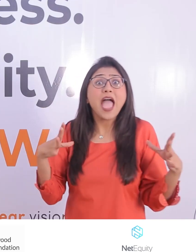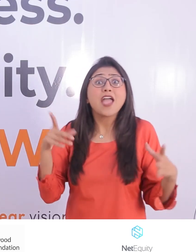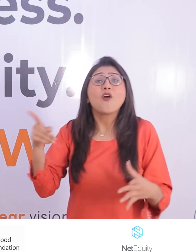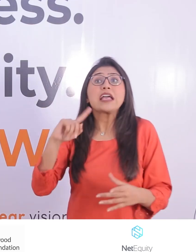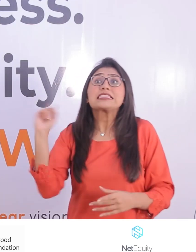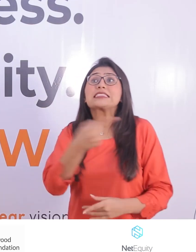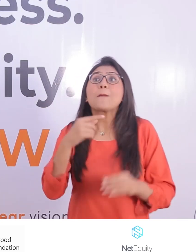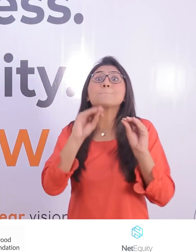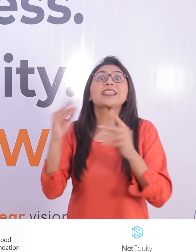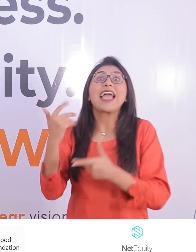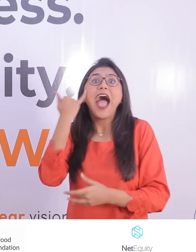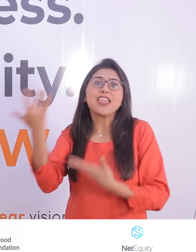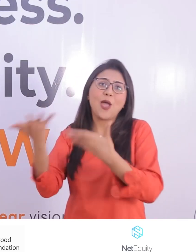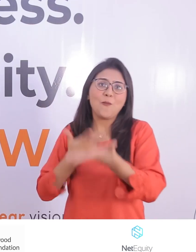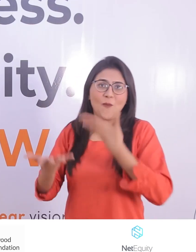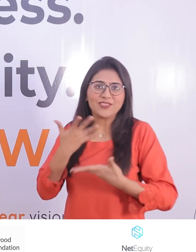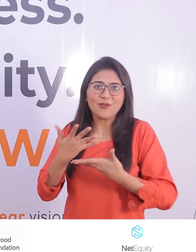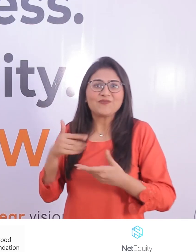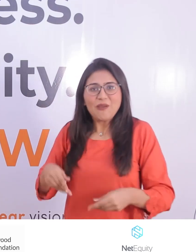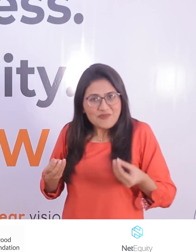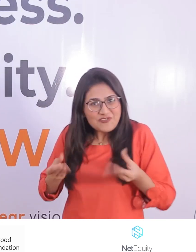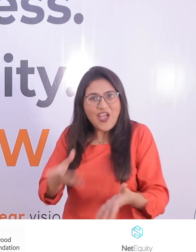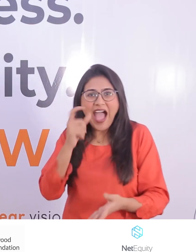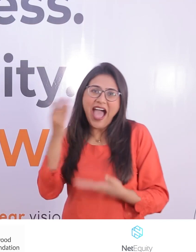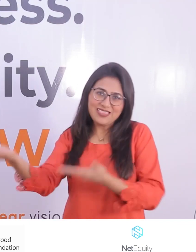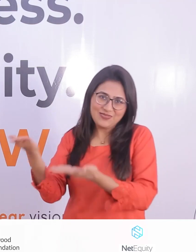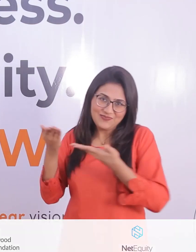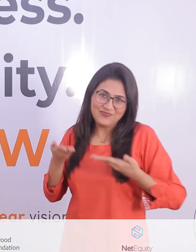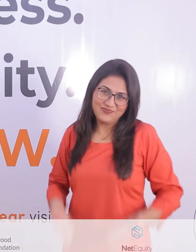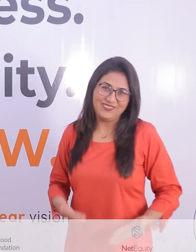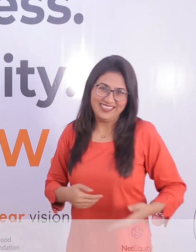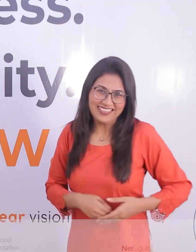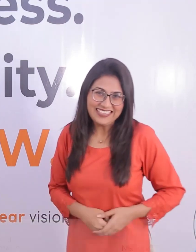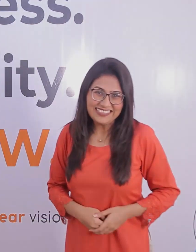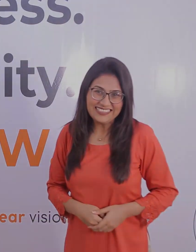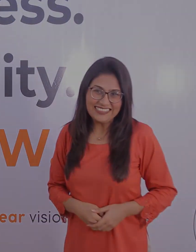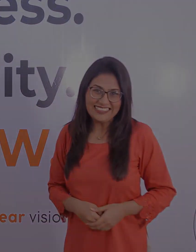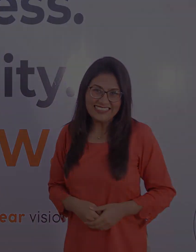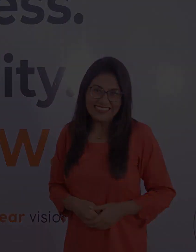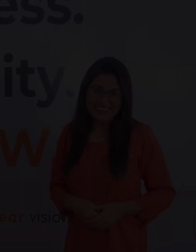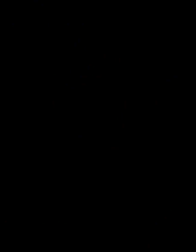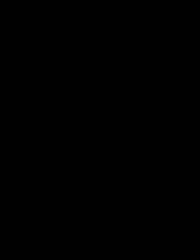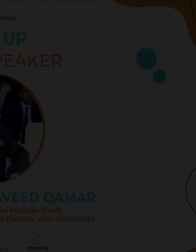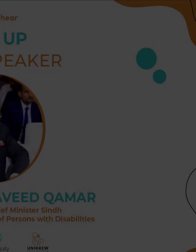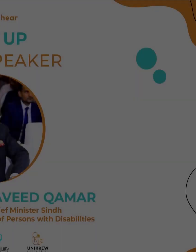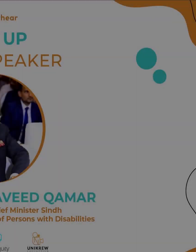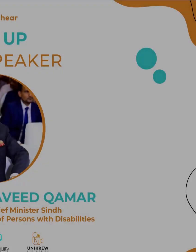our society. So without any further ado, Mr. Qasim, the floor is all yours.